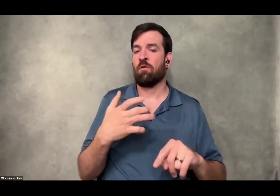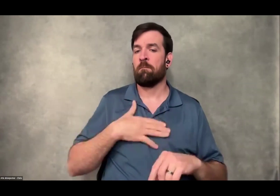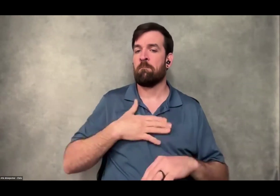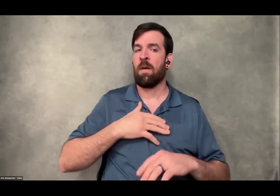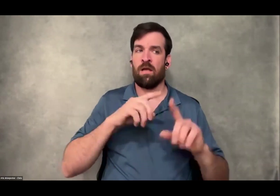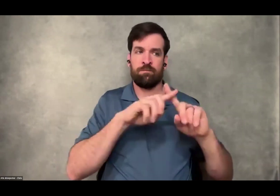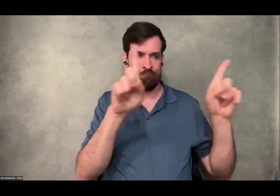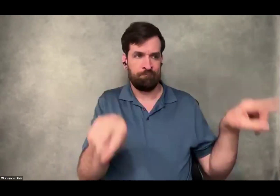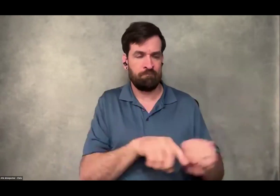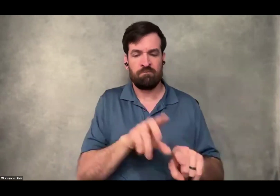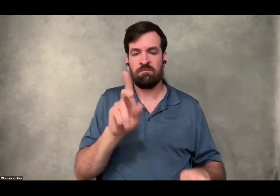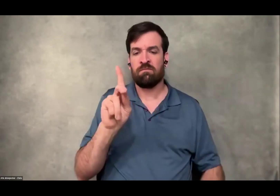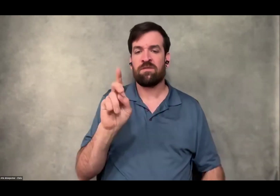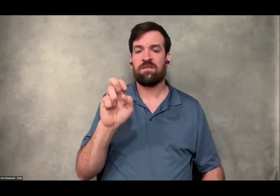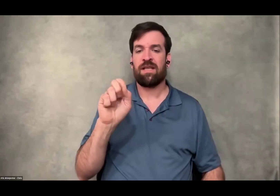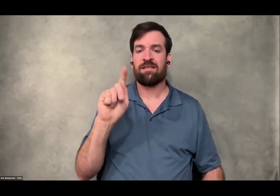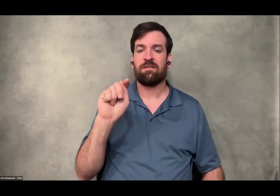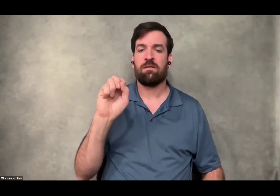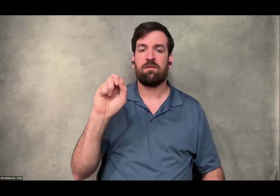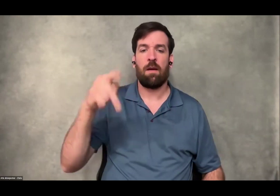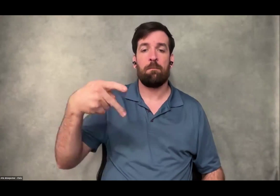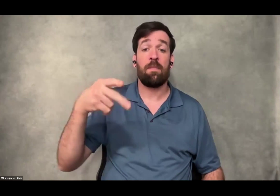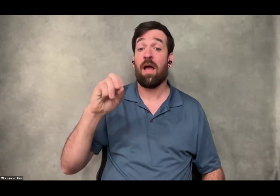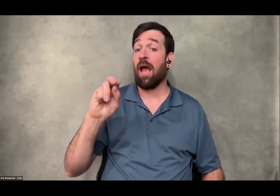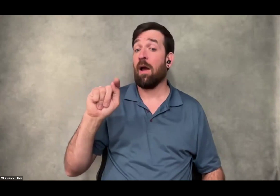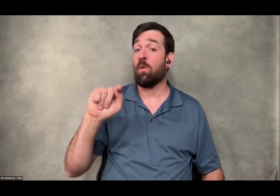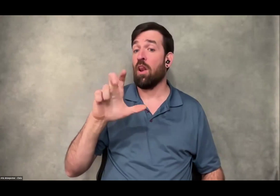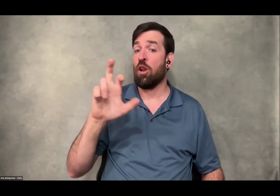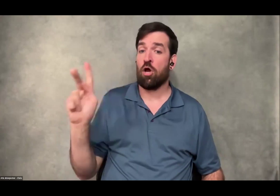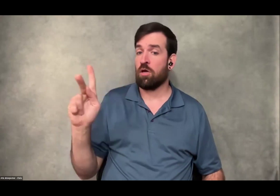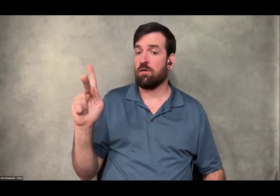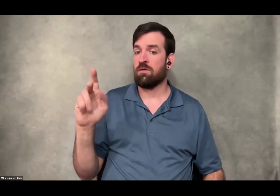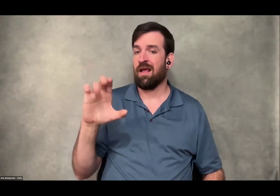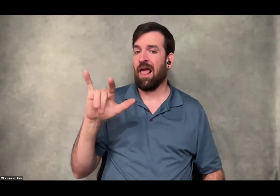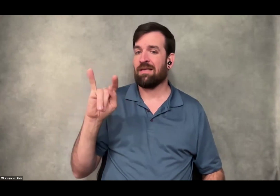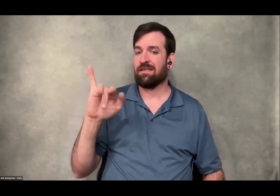desktop using Outlook Classic because that's my preferred path.